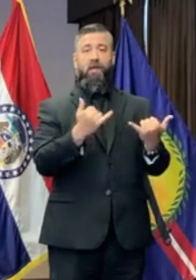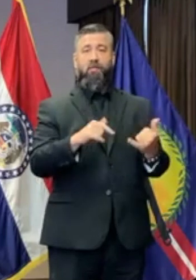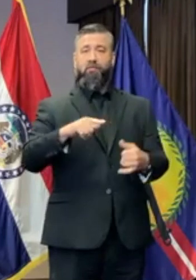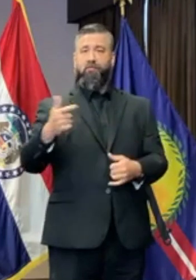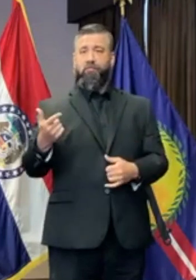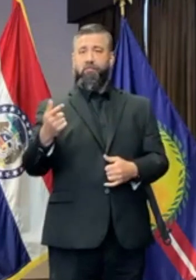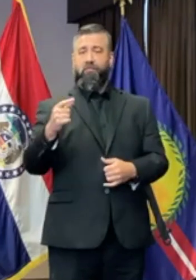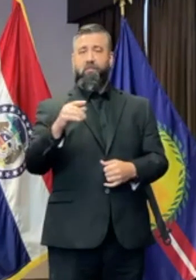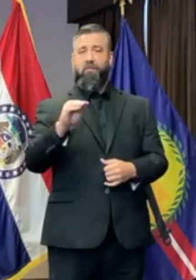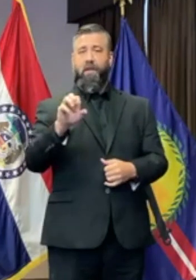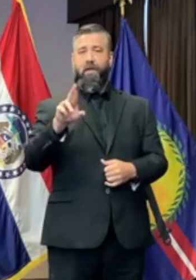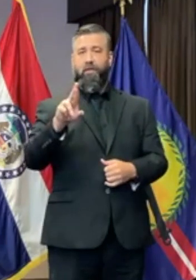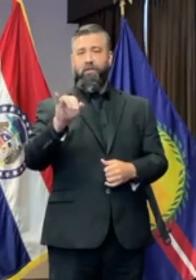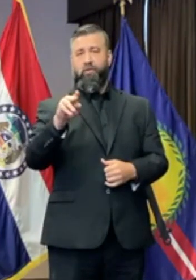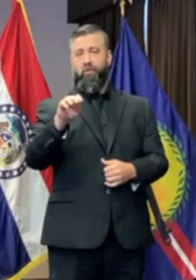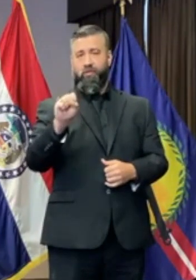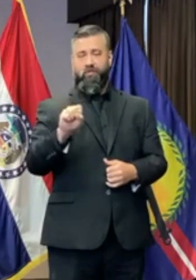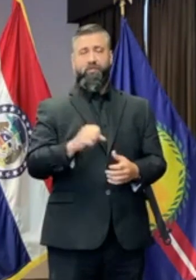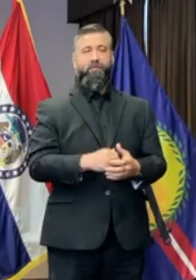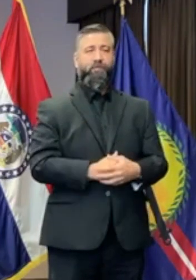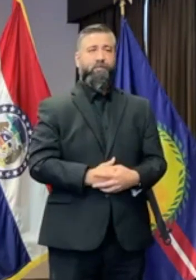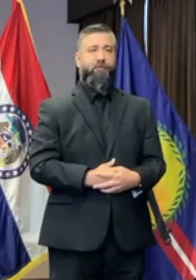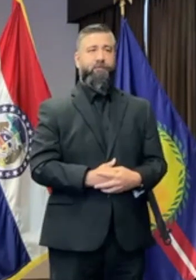Mayor Jones.